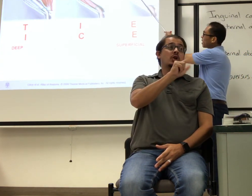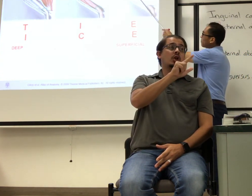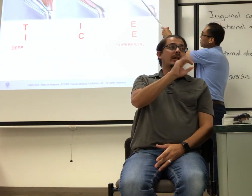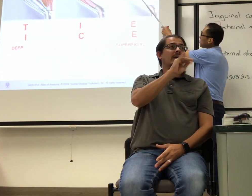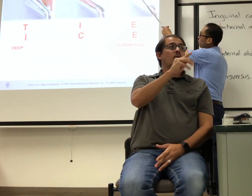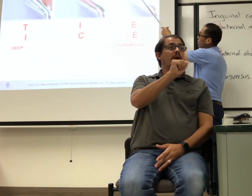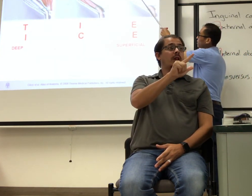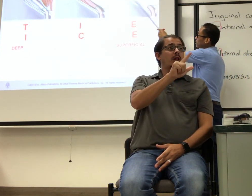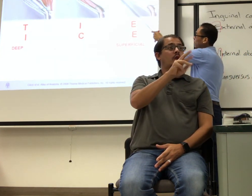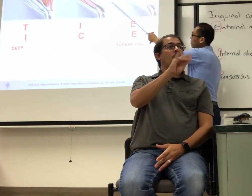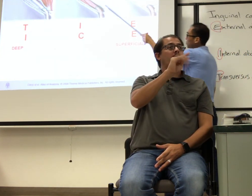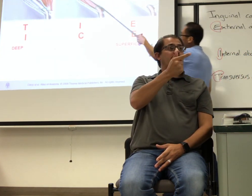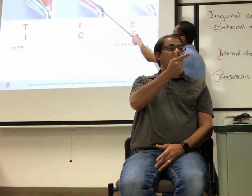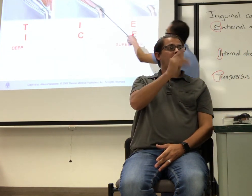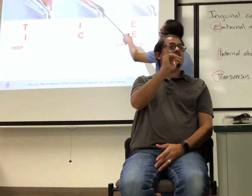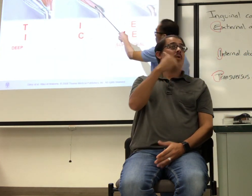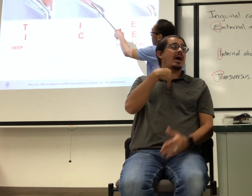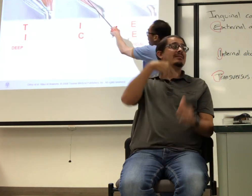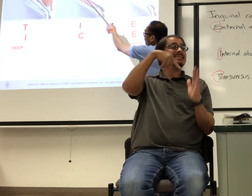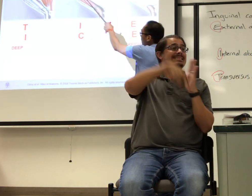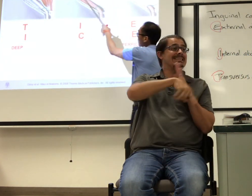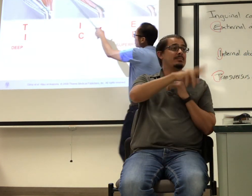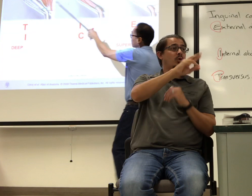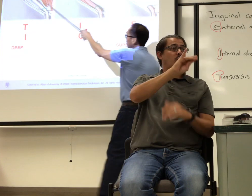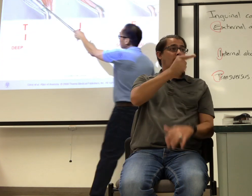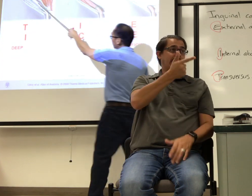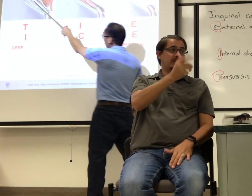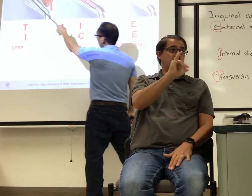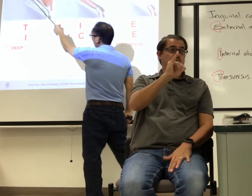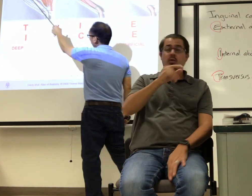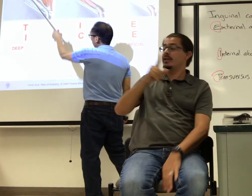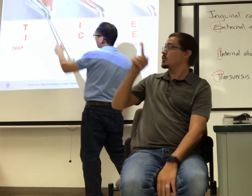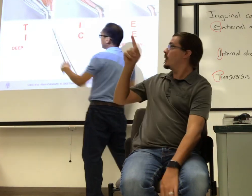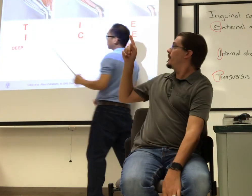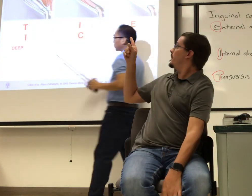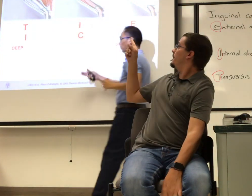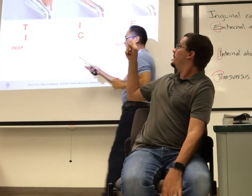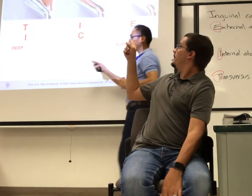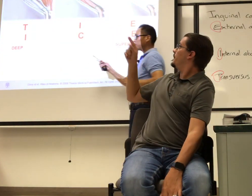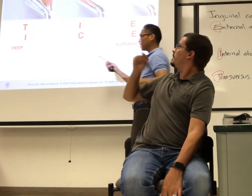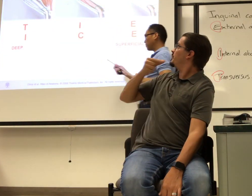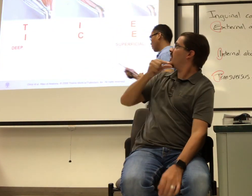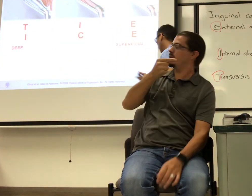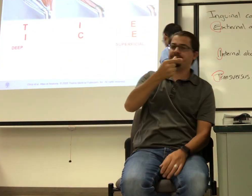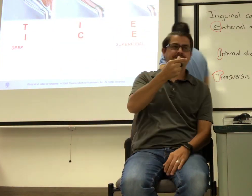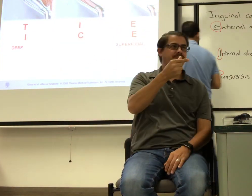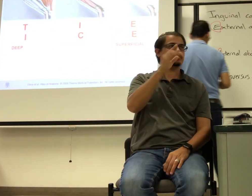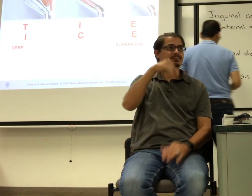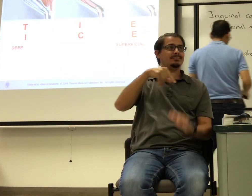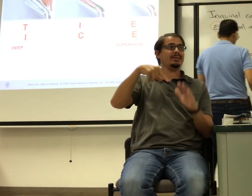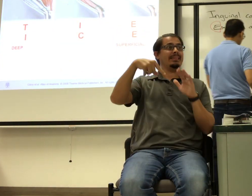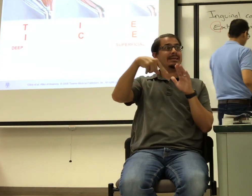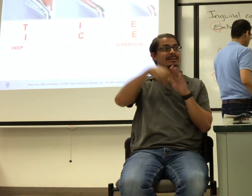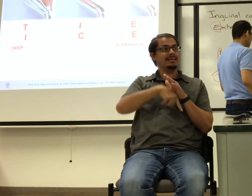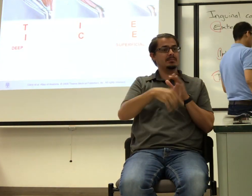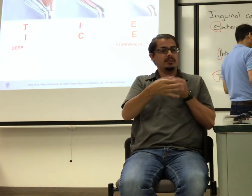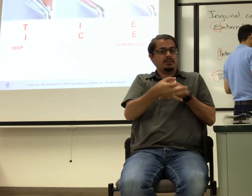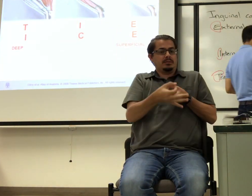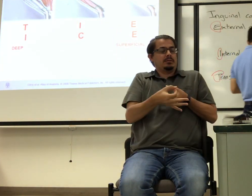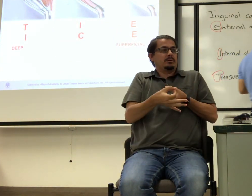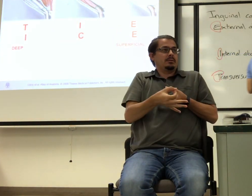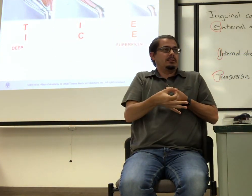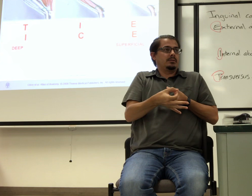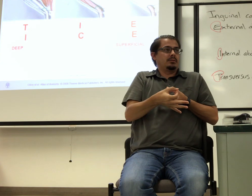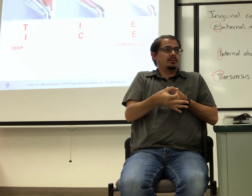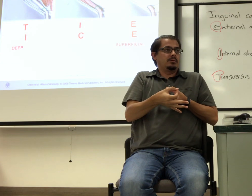you also have a deep one. So this one further back, where they have the green circle, that's the deep inguinal ring. It would be through this